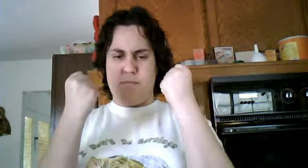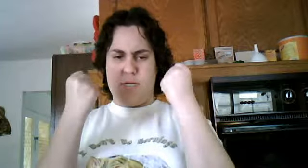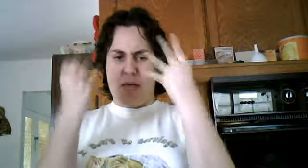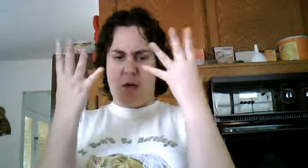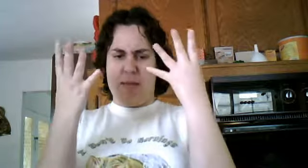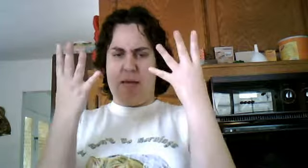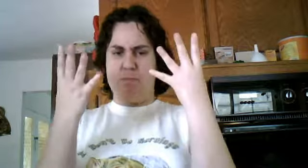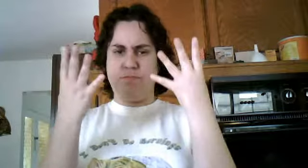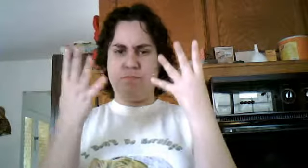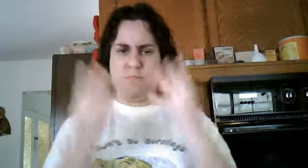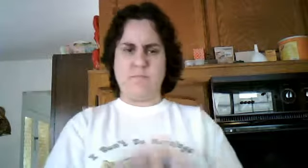How many?